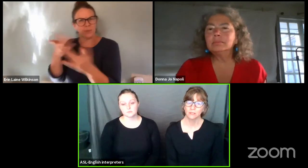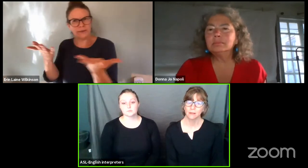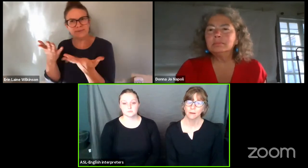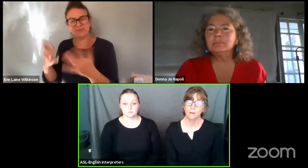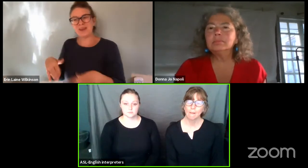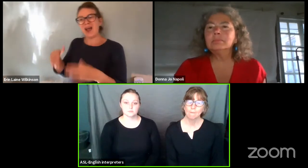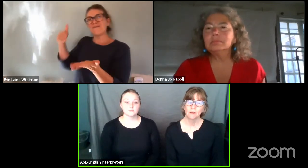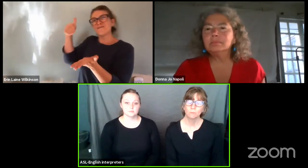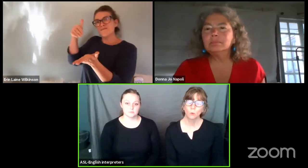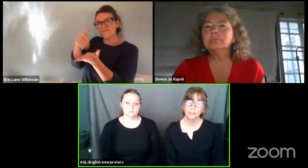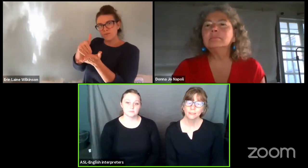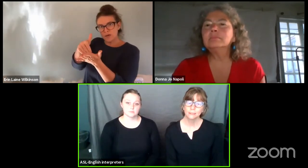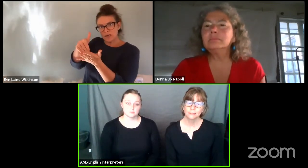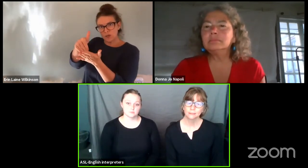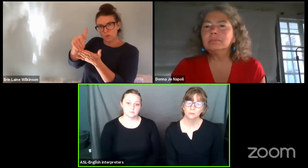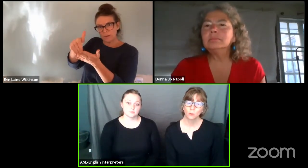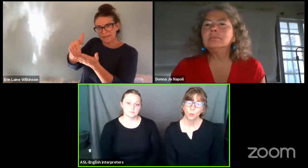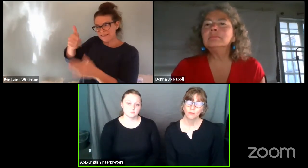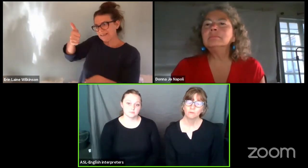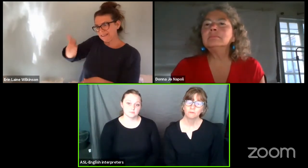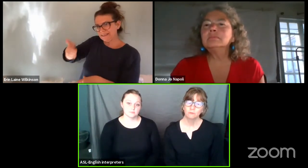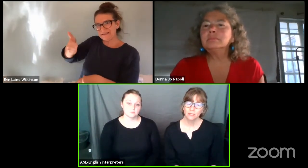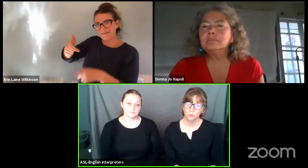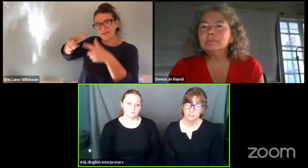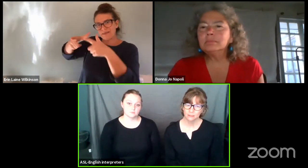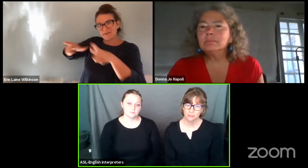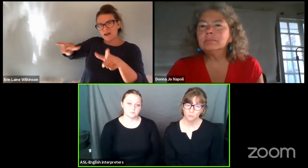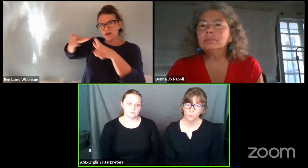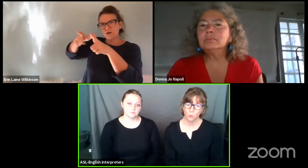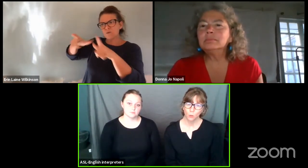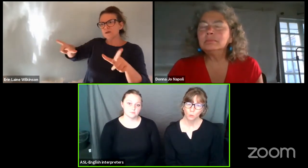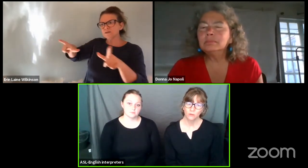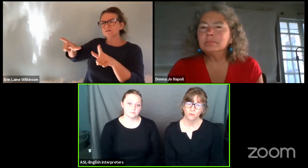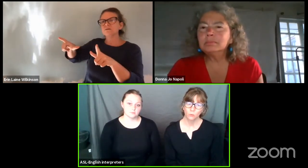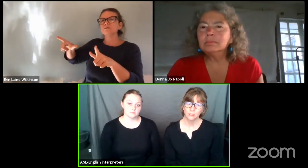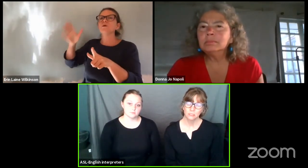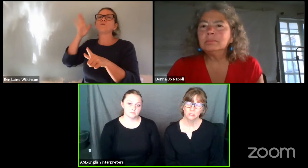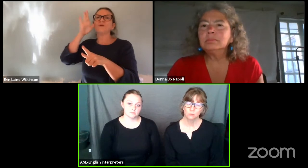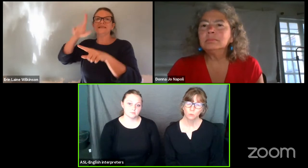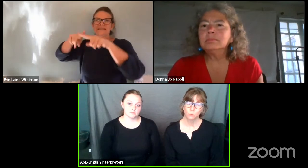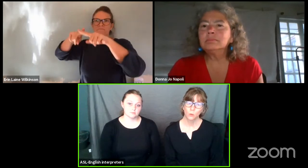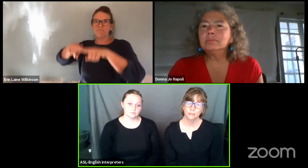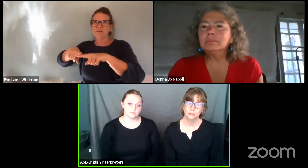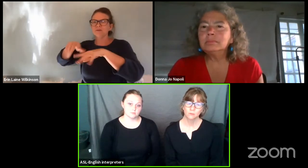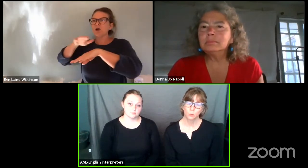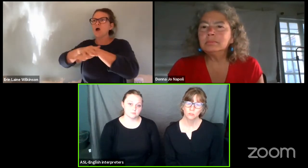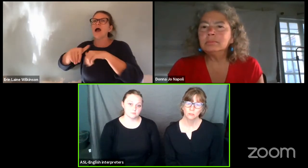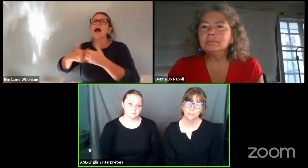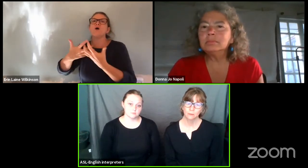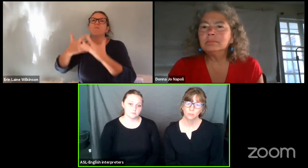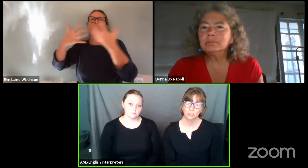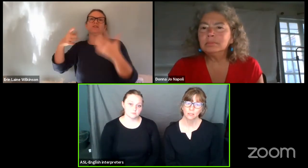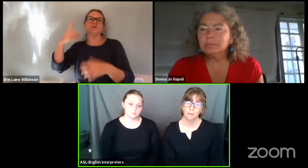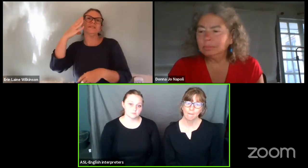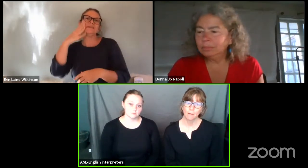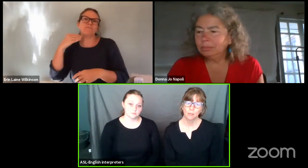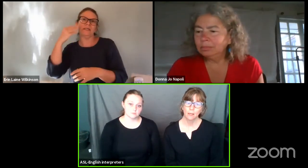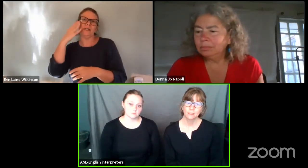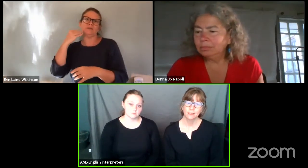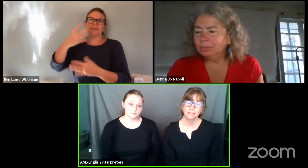I don't mean that. My point is the frequency with which one is exposed to